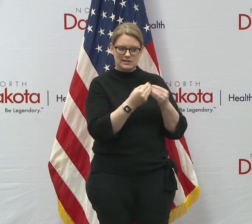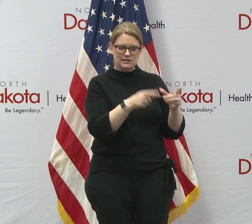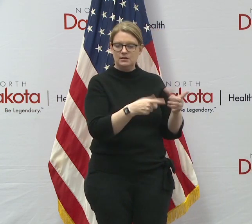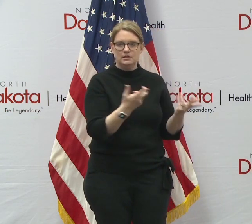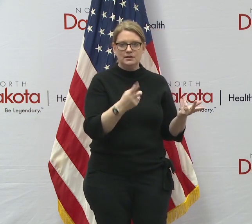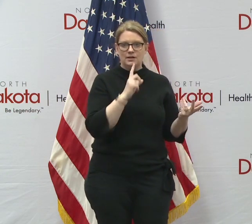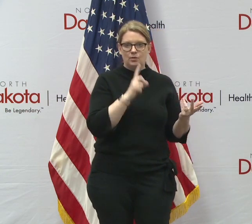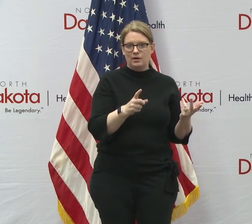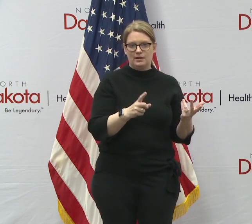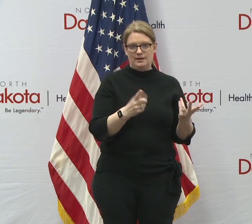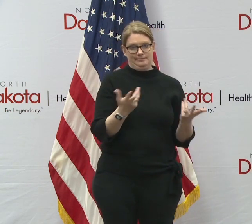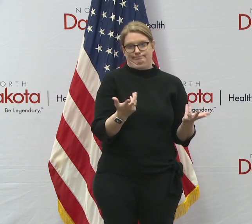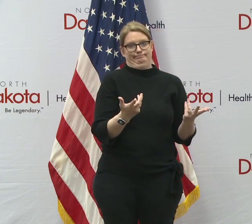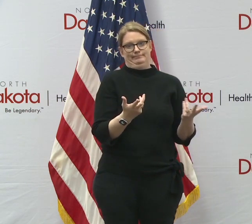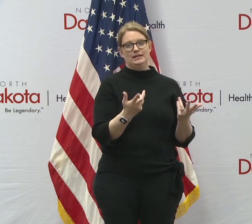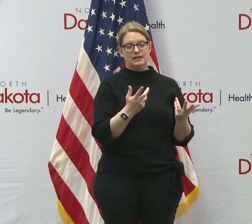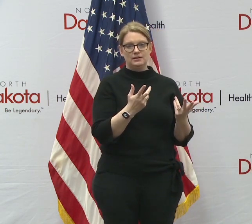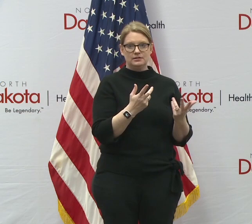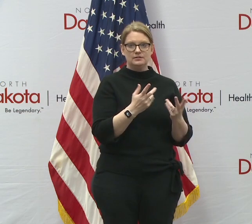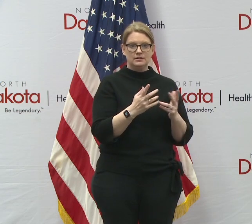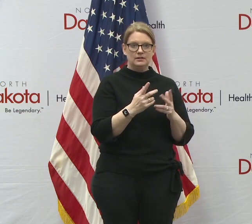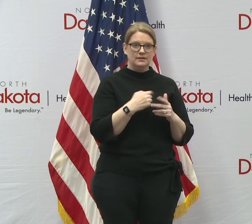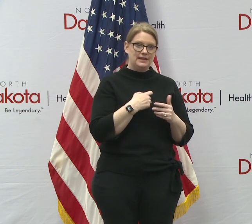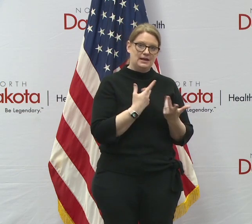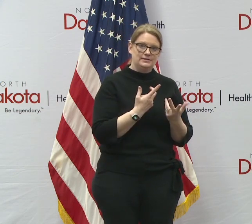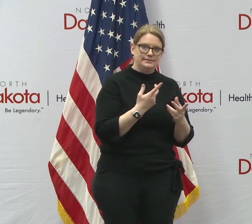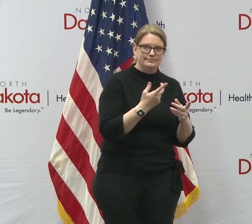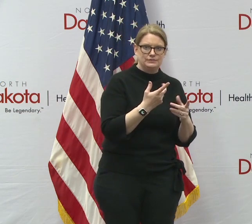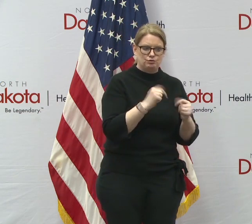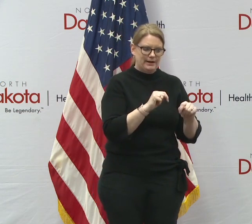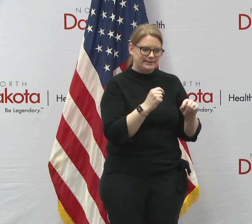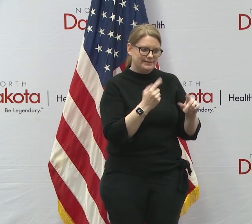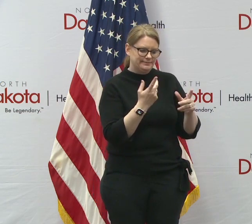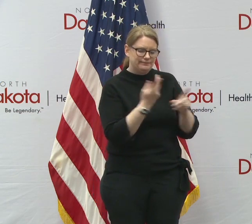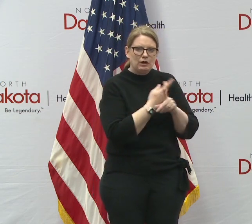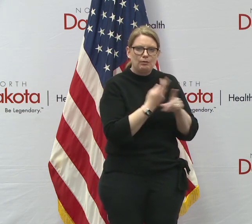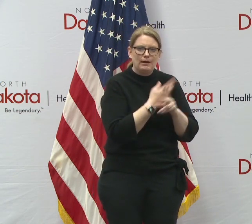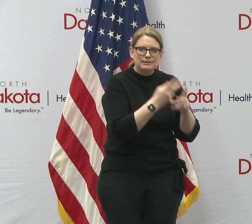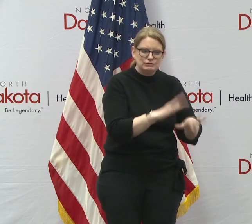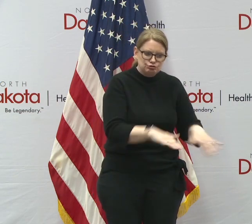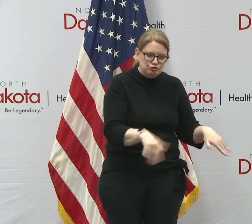stand up their own childcare to make sure their people could come to work. Well, if we can backfill